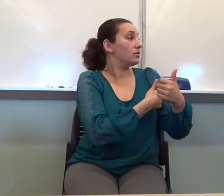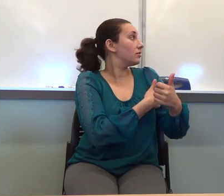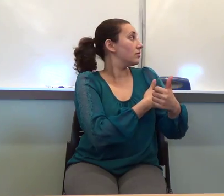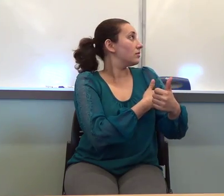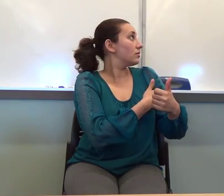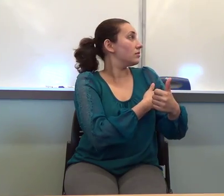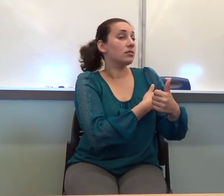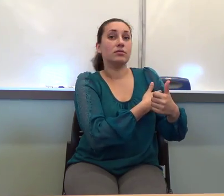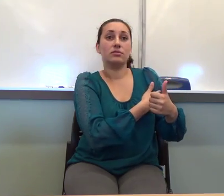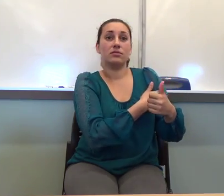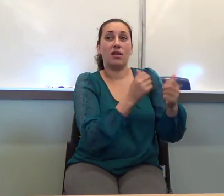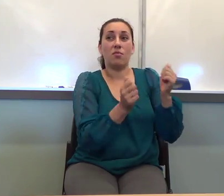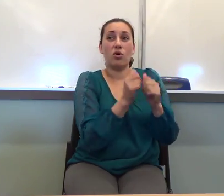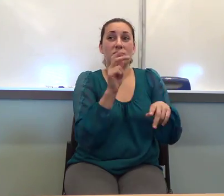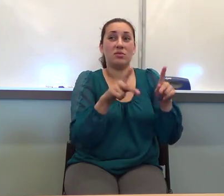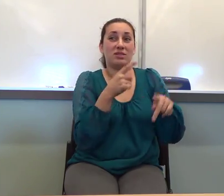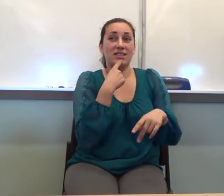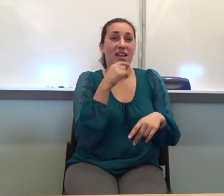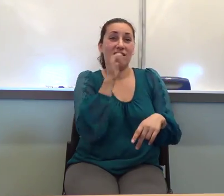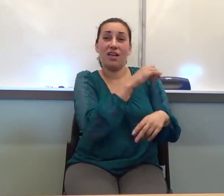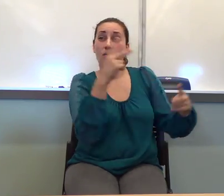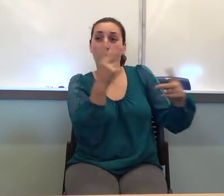And most people say, oh, that's got to be the worst. Well, you're right.